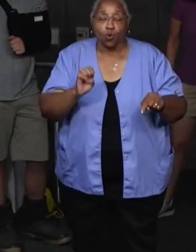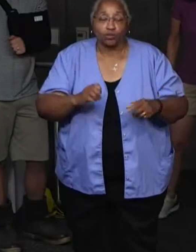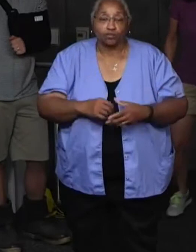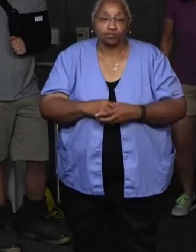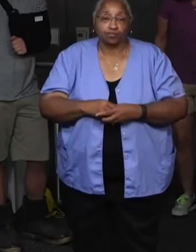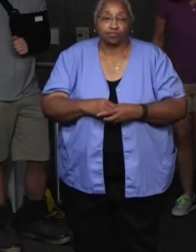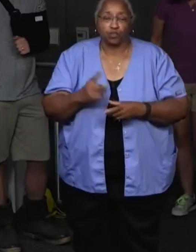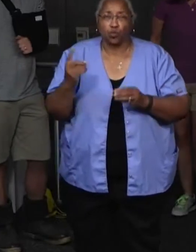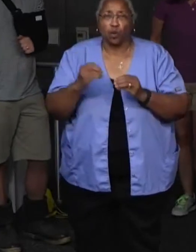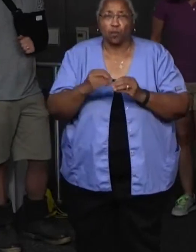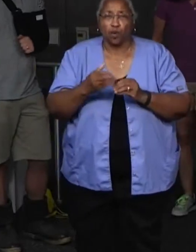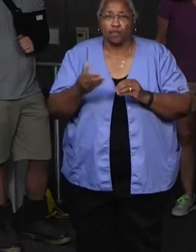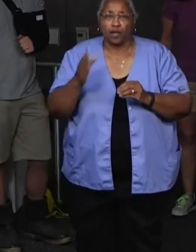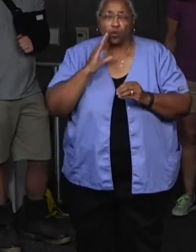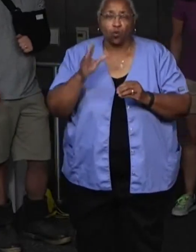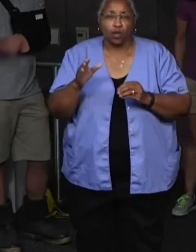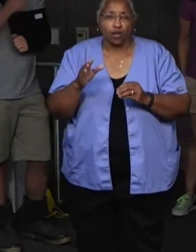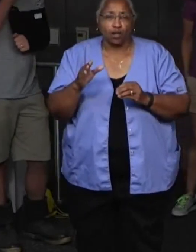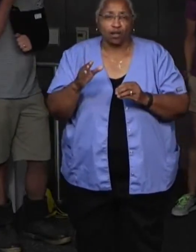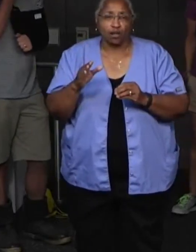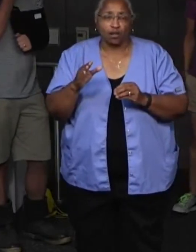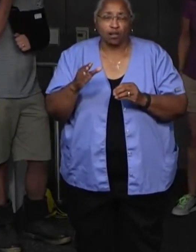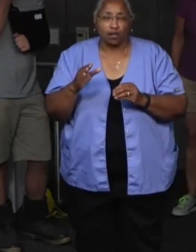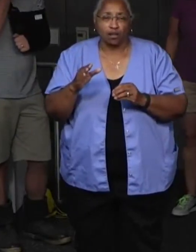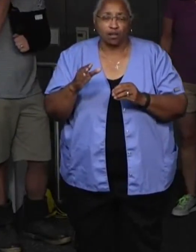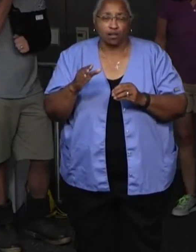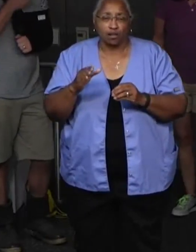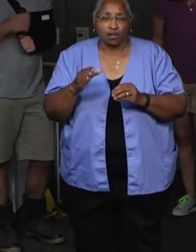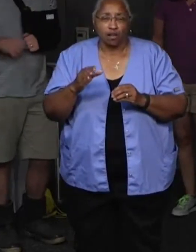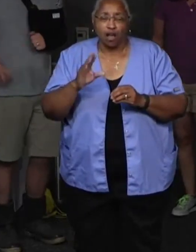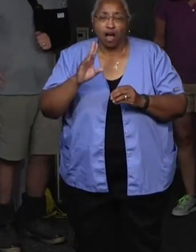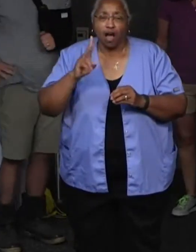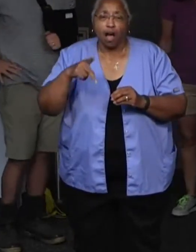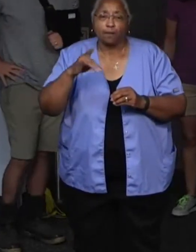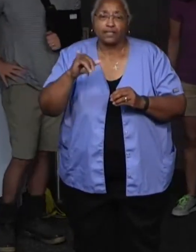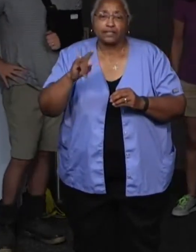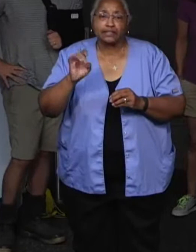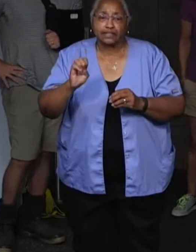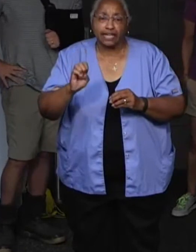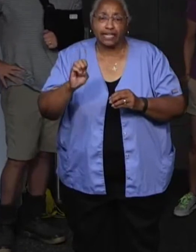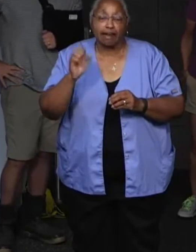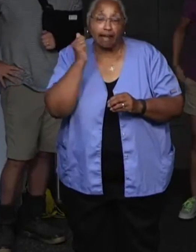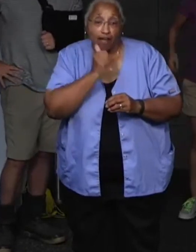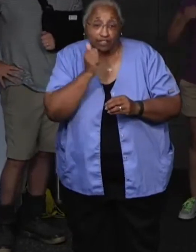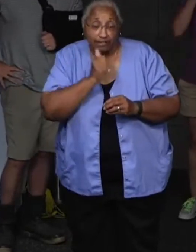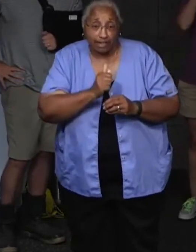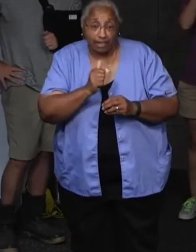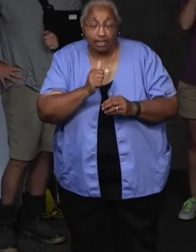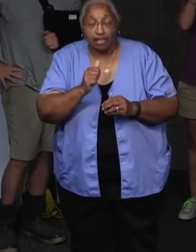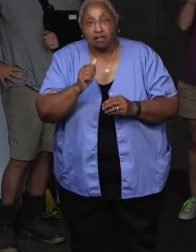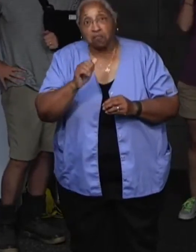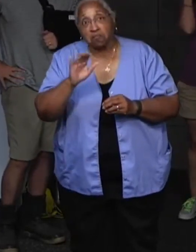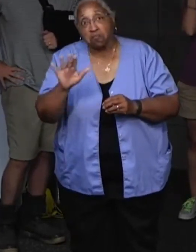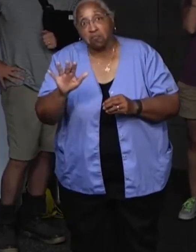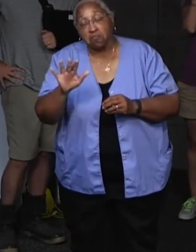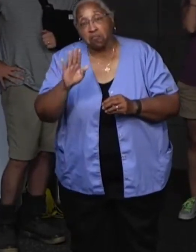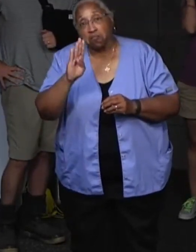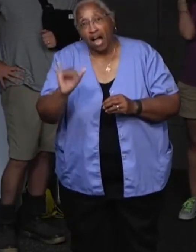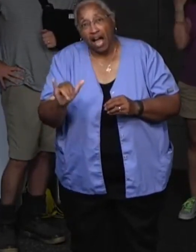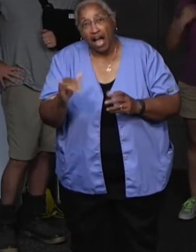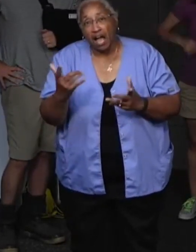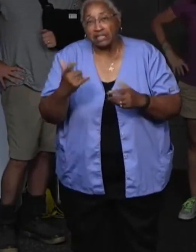One more thing, it will be updated every day by mid-afternoon. Our goal is to have it updated every day by about 3 p.m. at the latest.